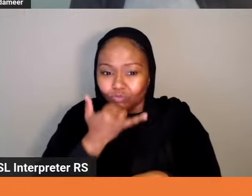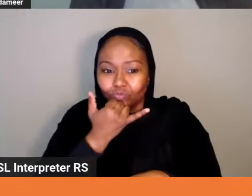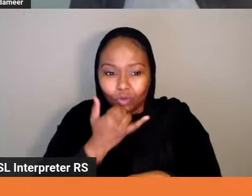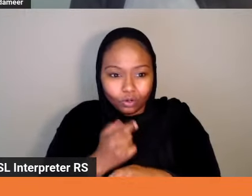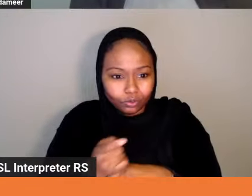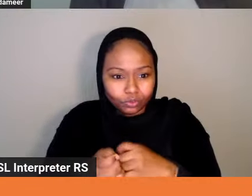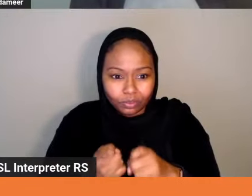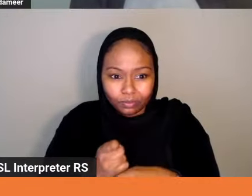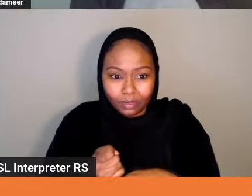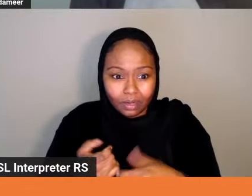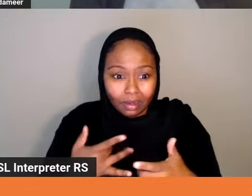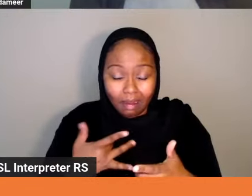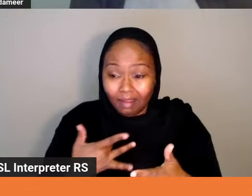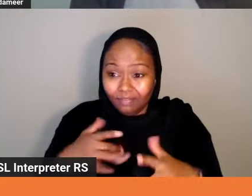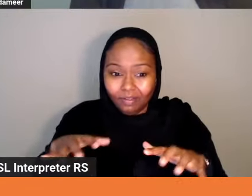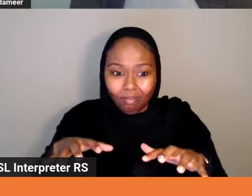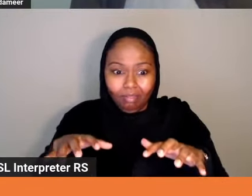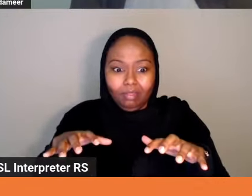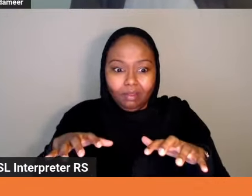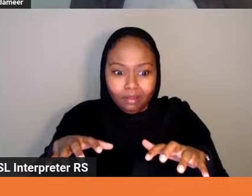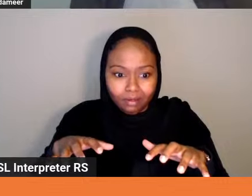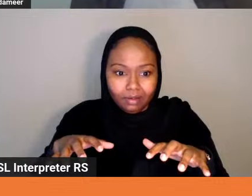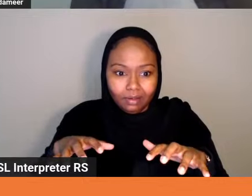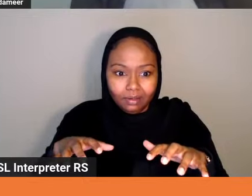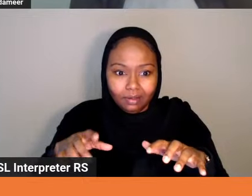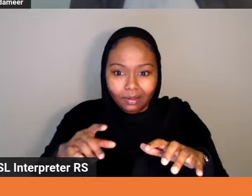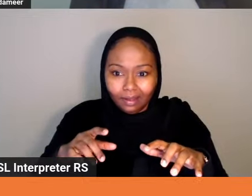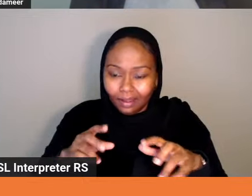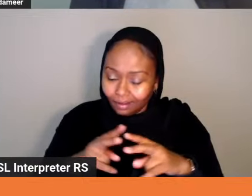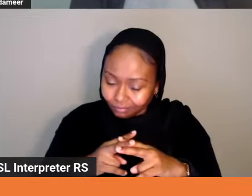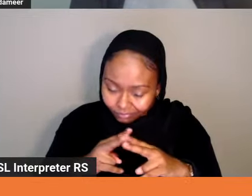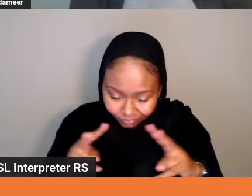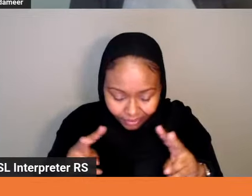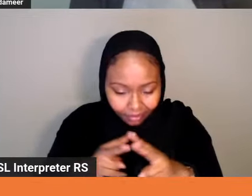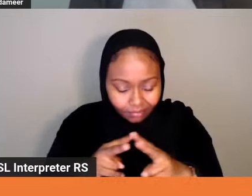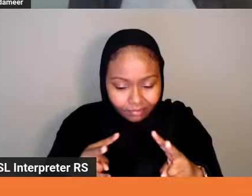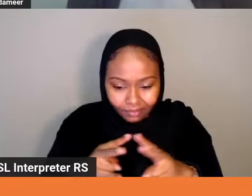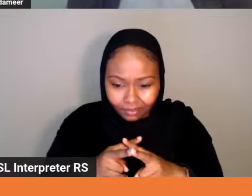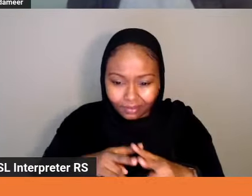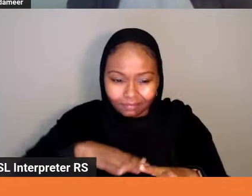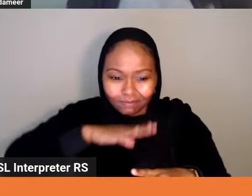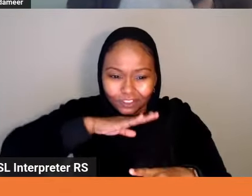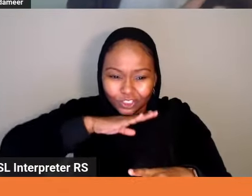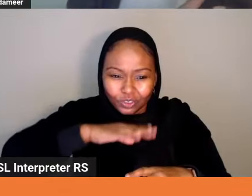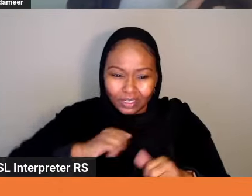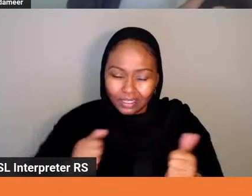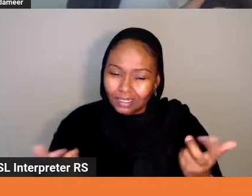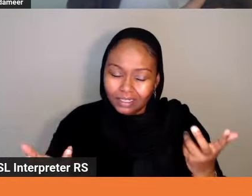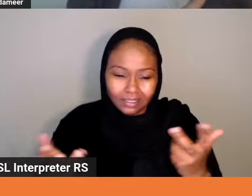totally paralyzed. And I'm so frustrated that this is very